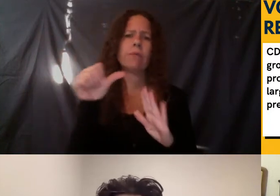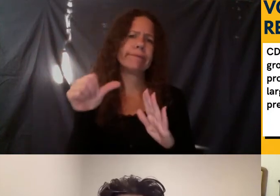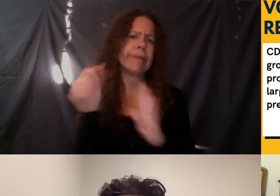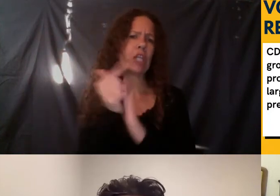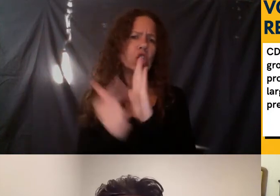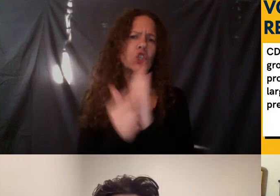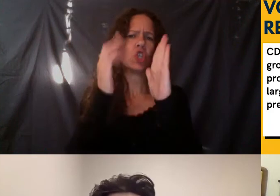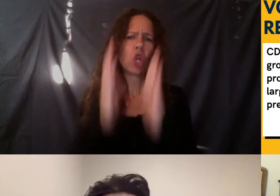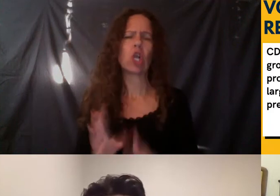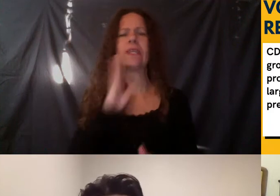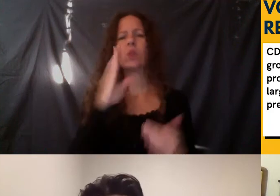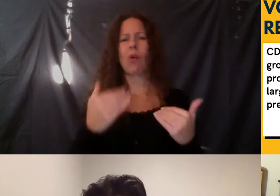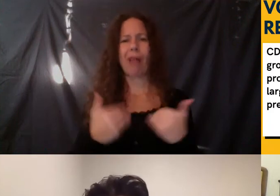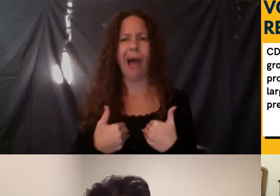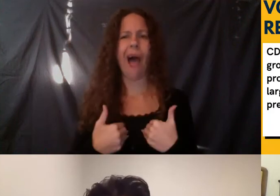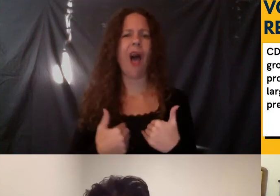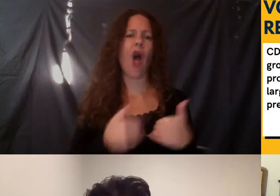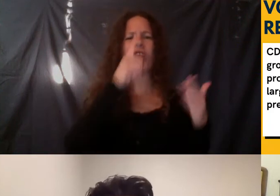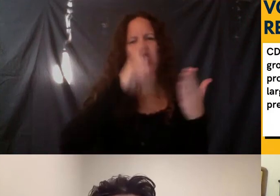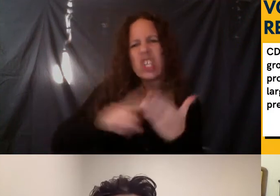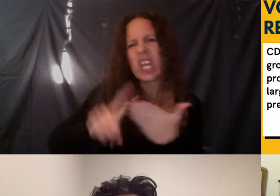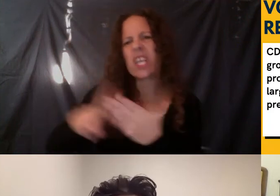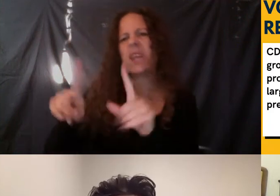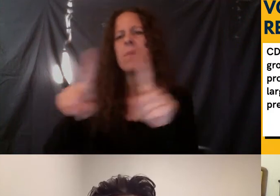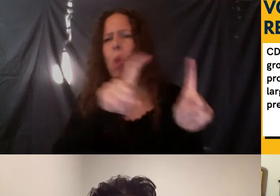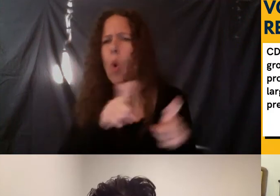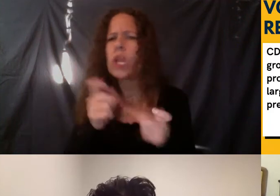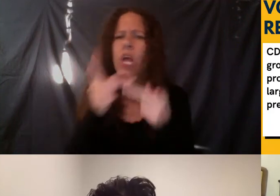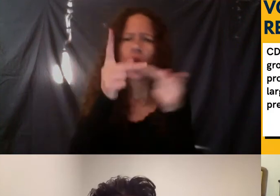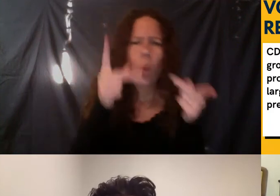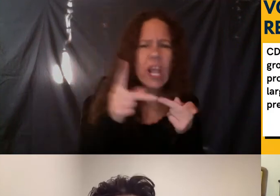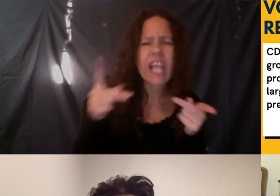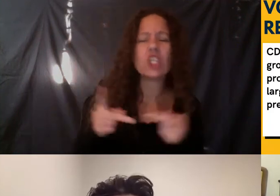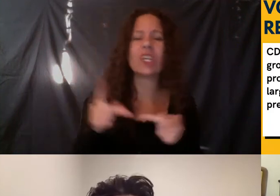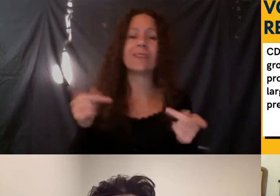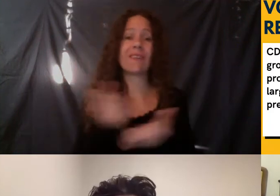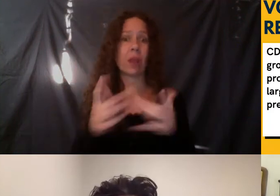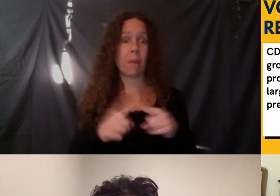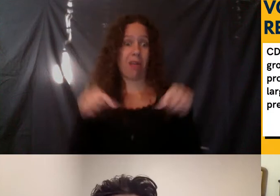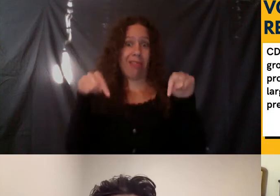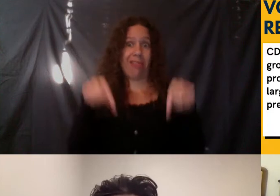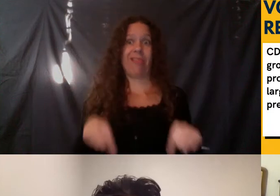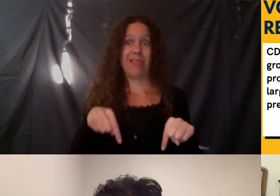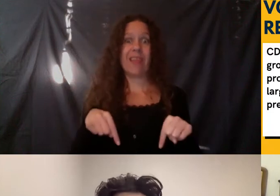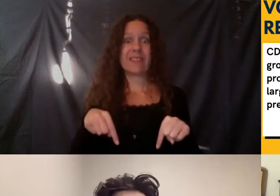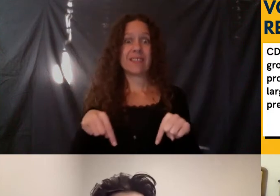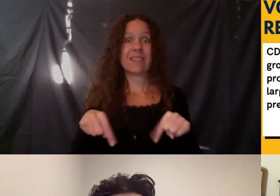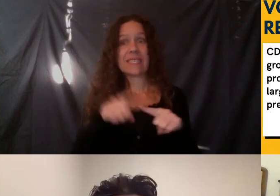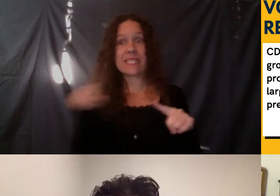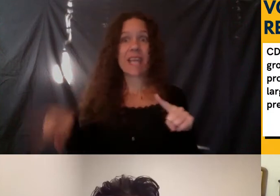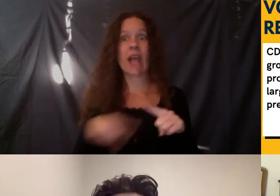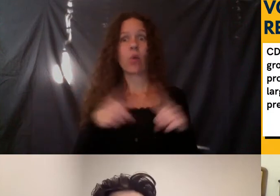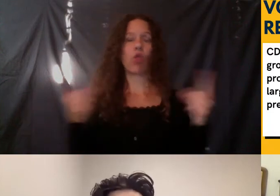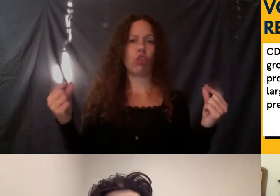on issues that were out in the community and checking on polling locations. And what we did this cycle was we had a much more robust